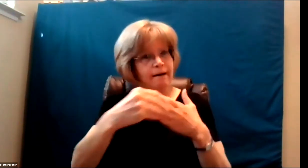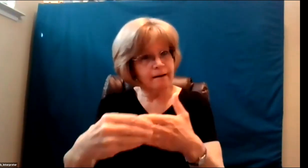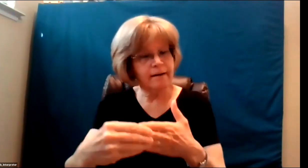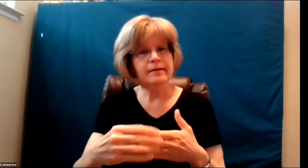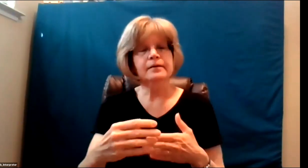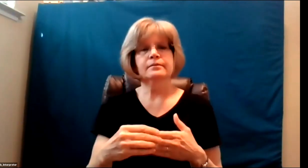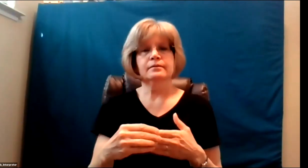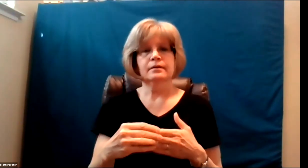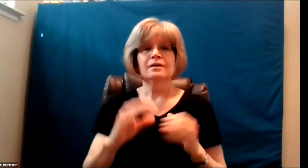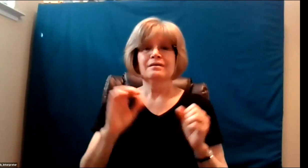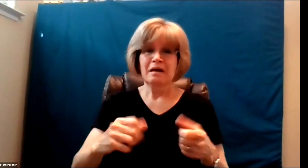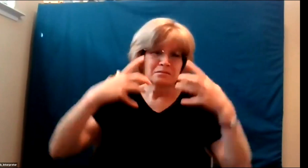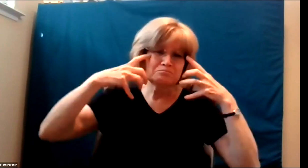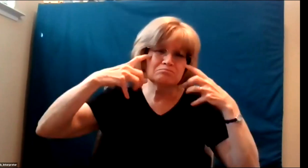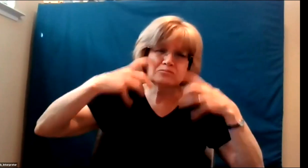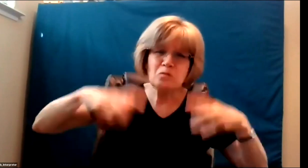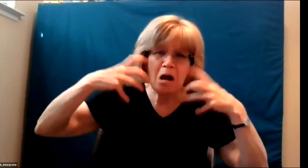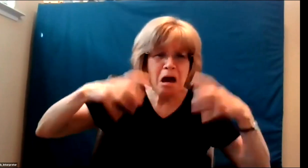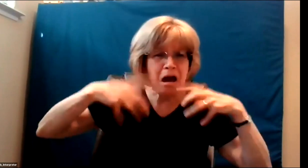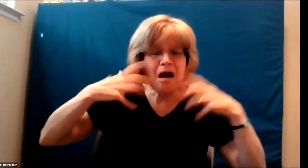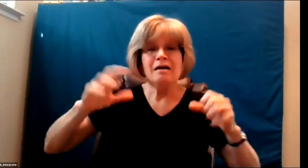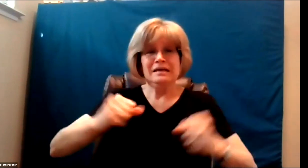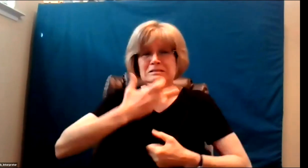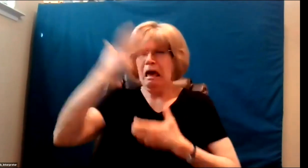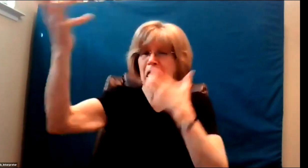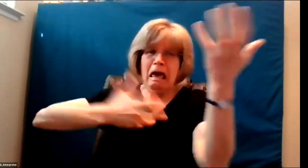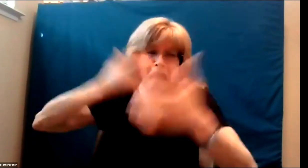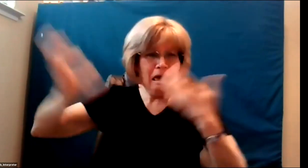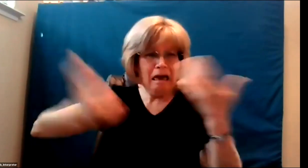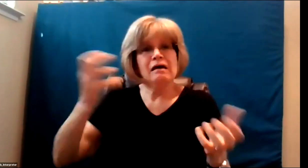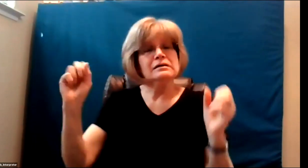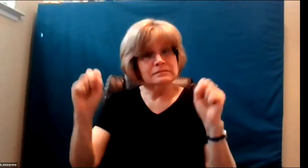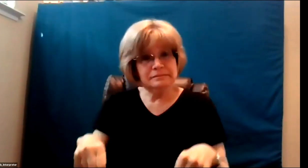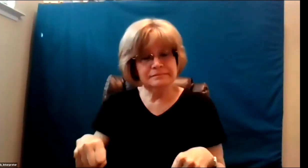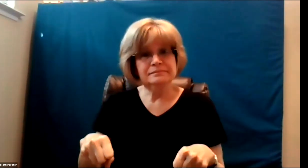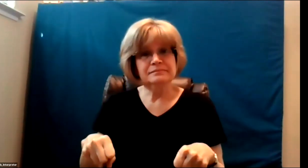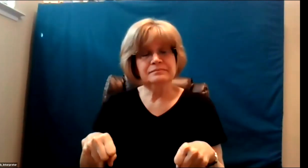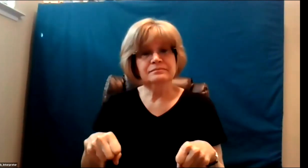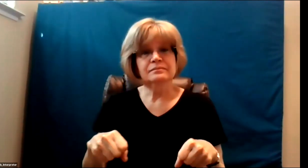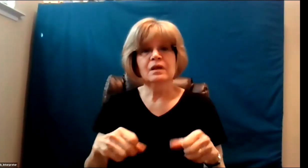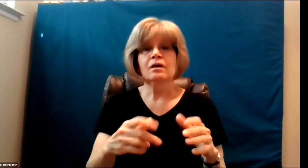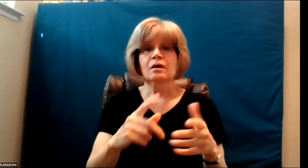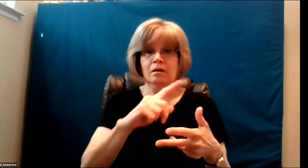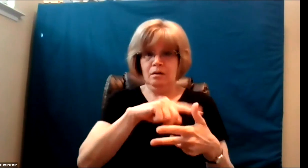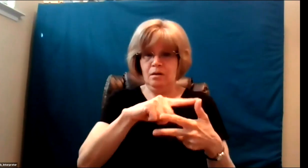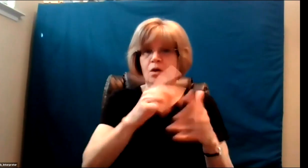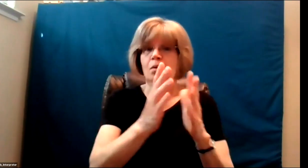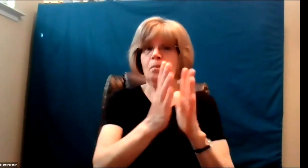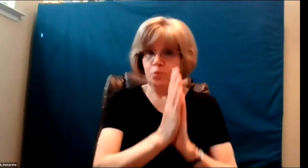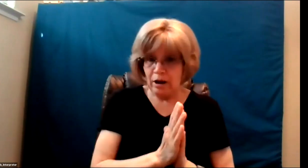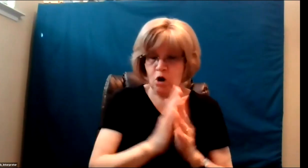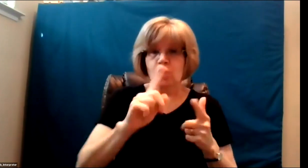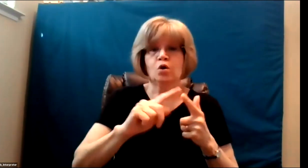We can have a good cry. A primal scream. It's prayer, fasting,